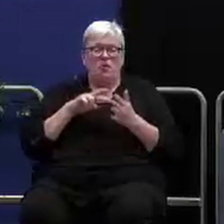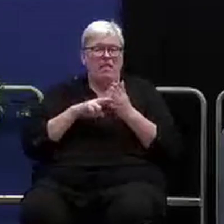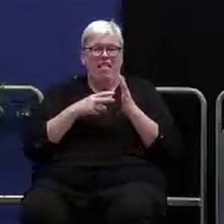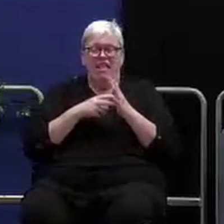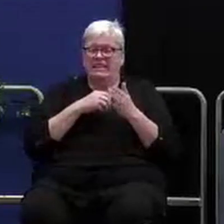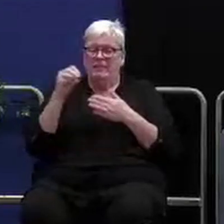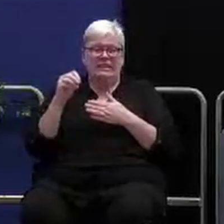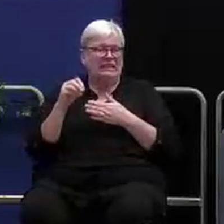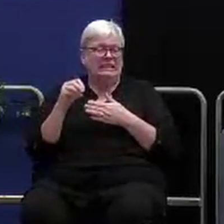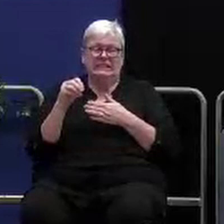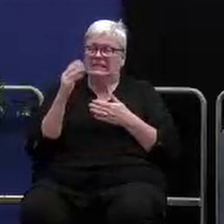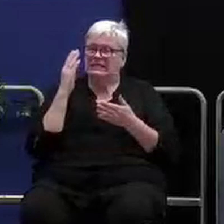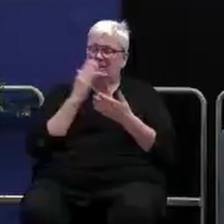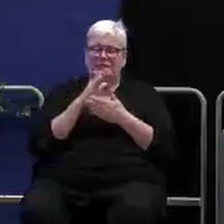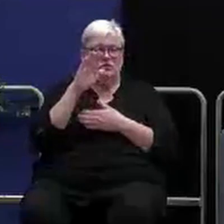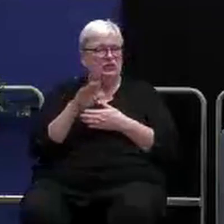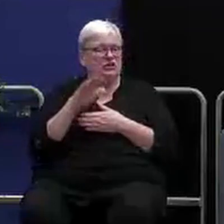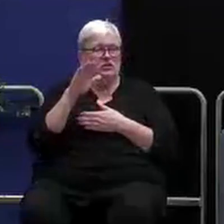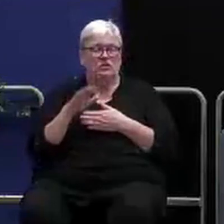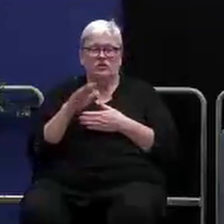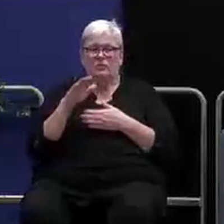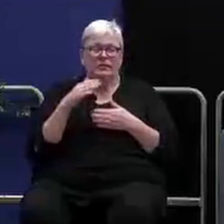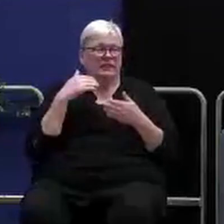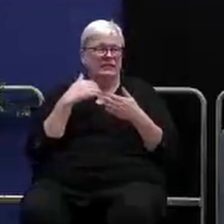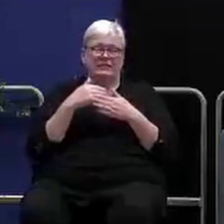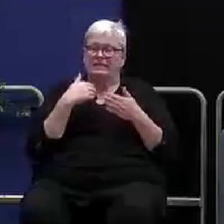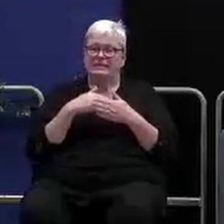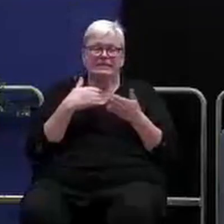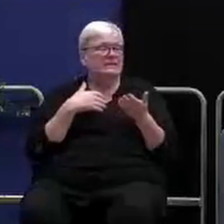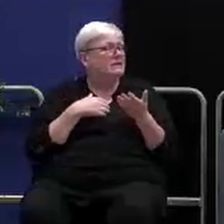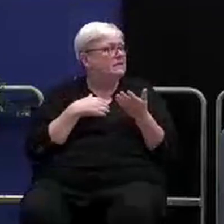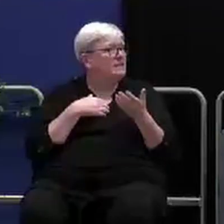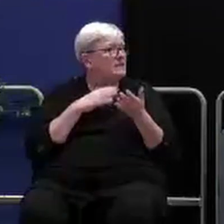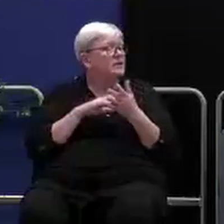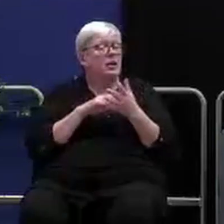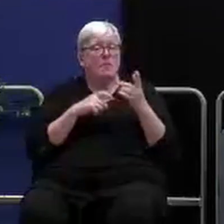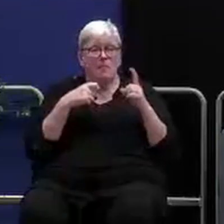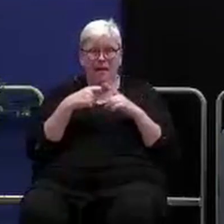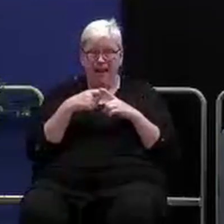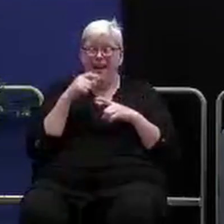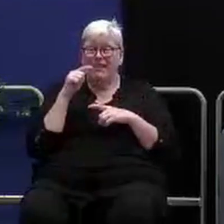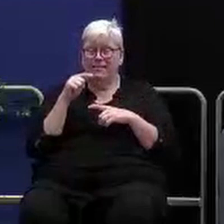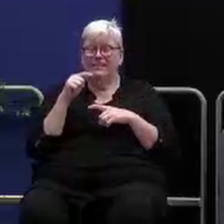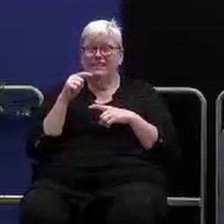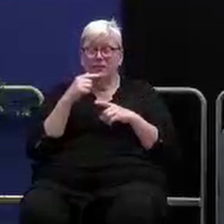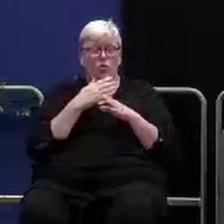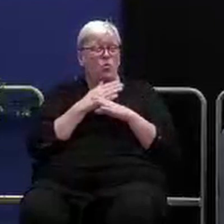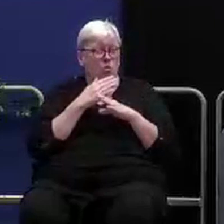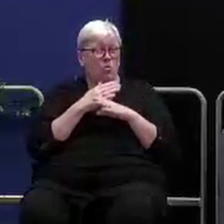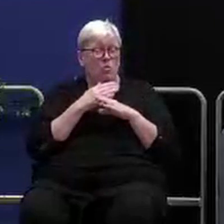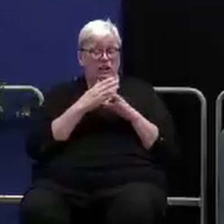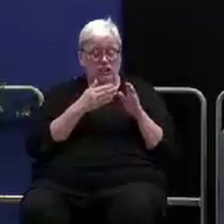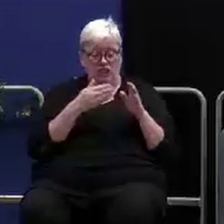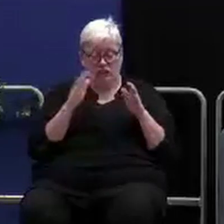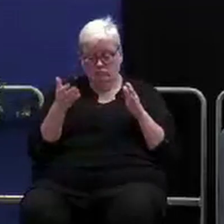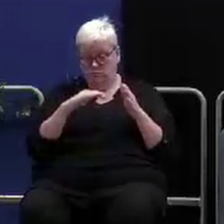furtive glance reassured me that no one had remarked on my profligacy. Mark, on the other hand, worked his way along the salad bar